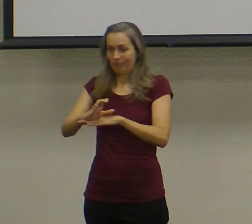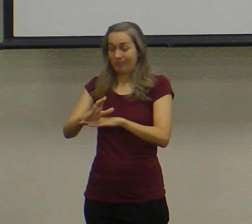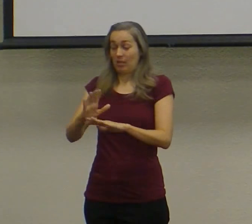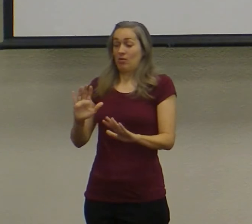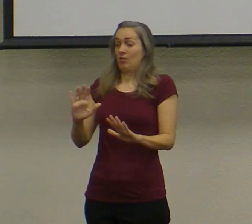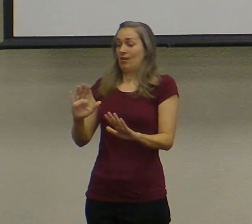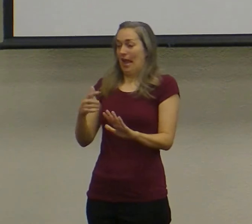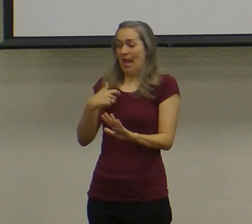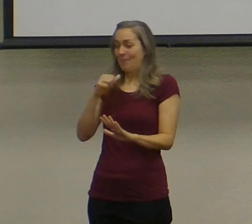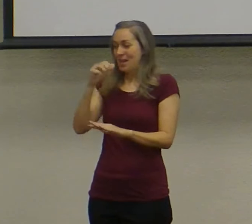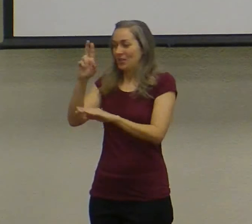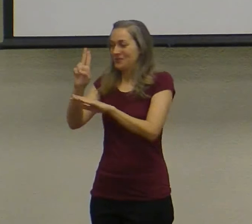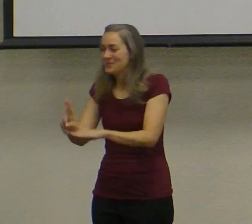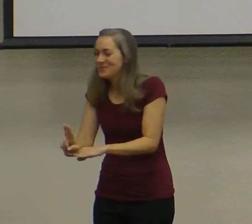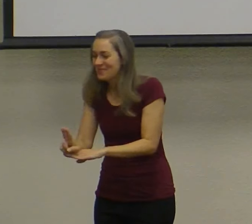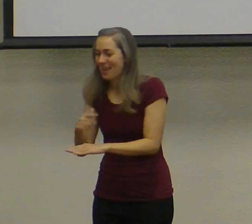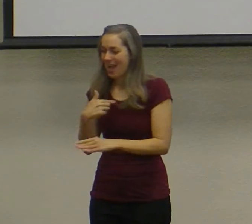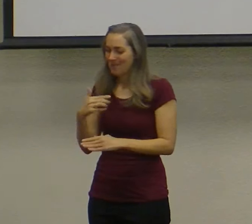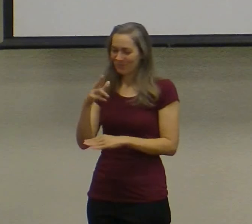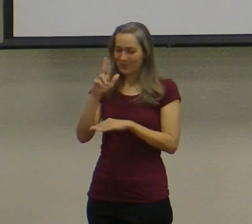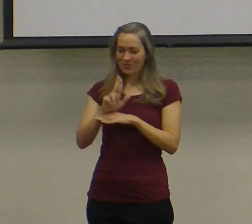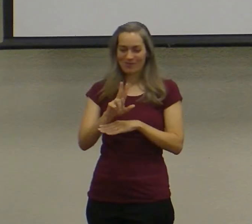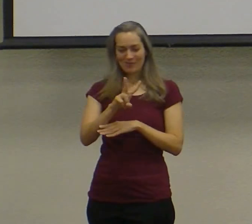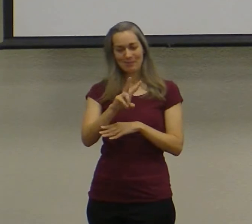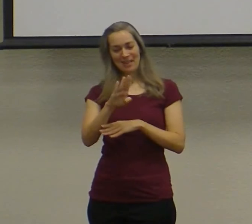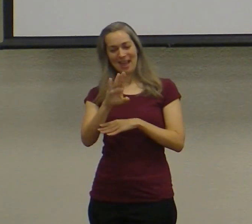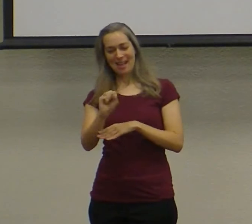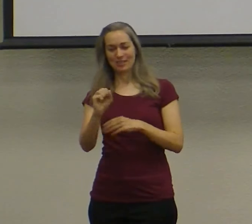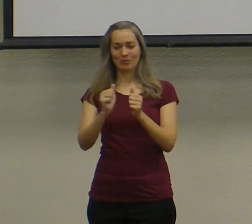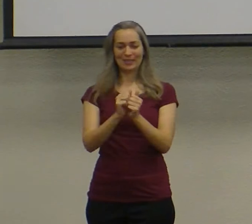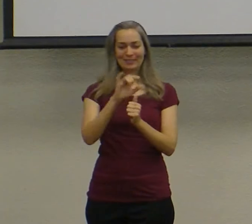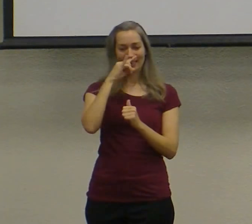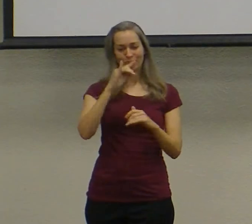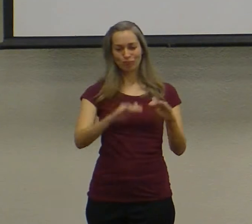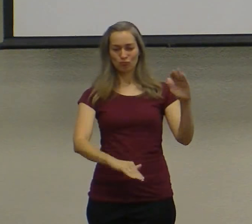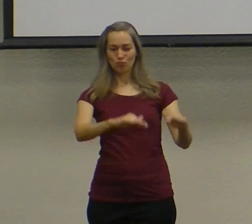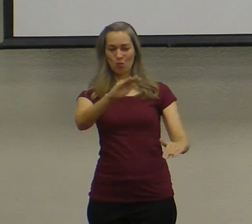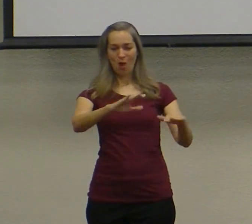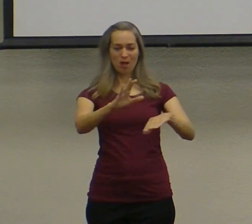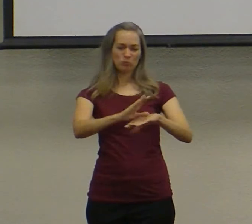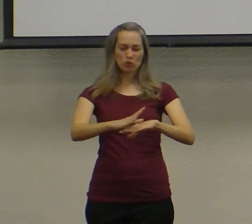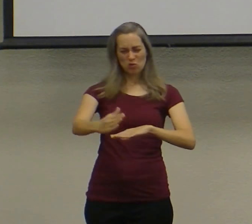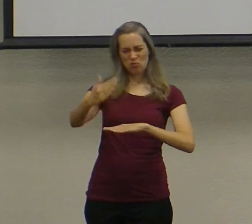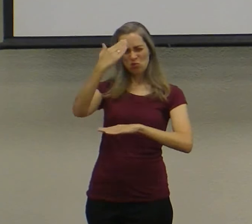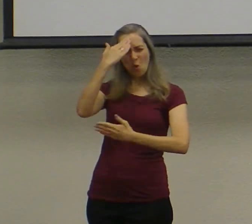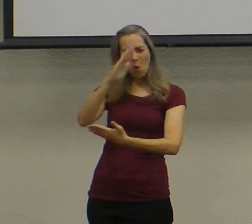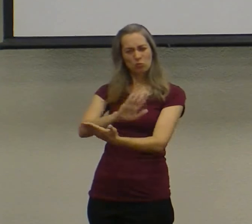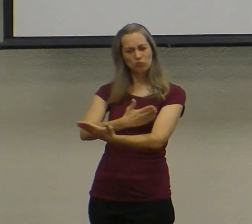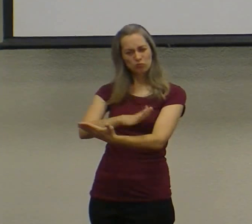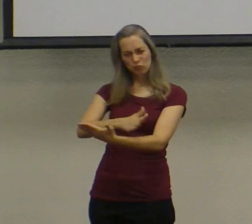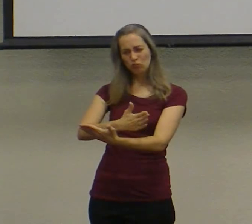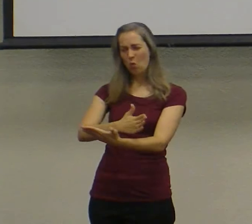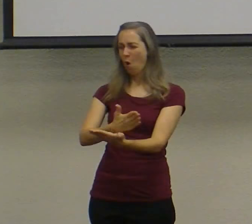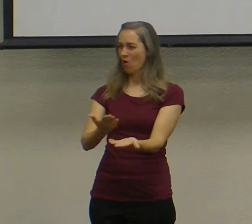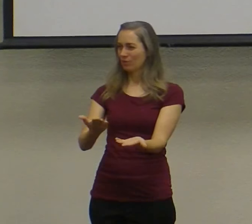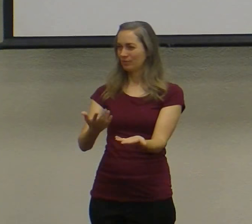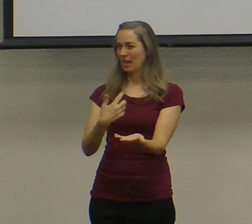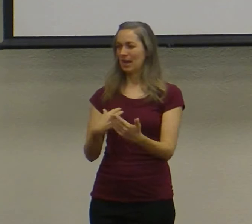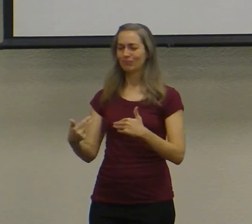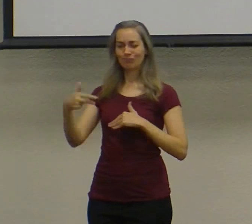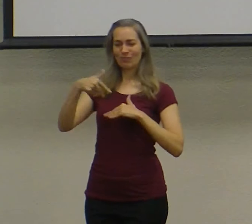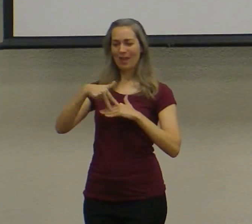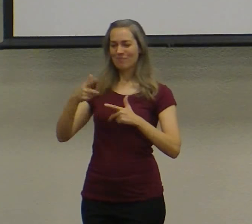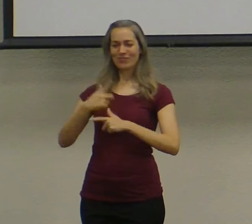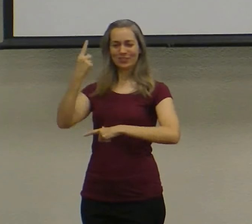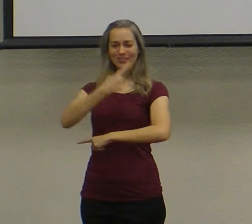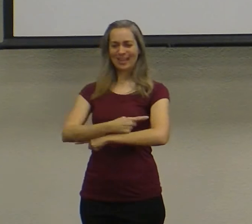I'm not used to. I'm used to being in a VBS with kids that have been brought up in the church. They've known these songs since they were born. And I get up there that first